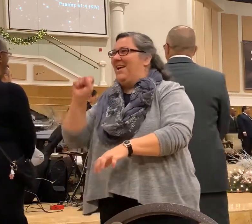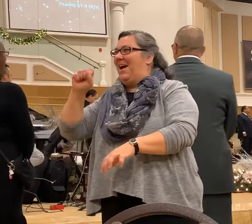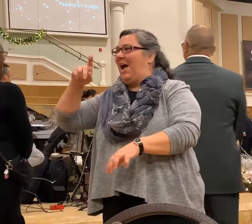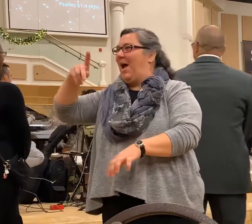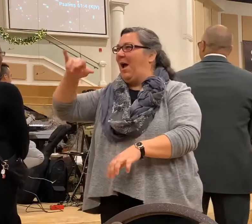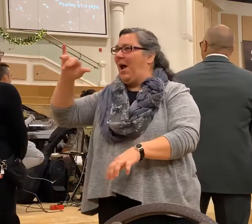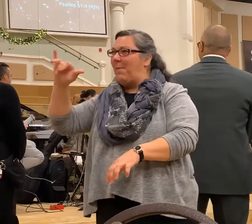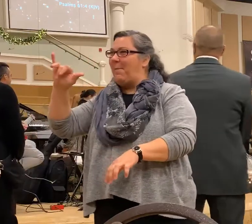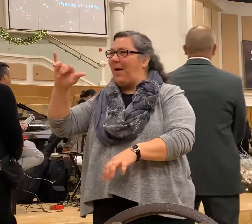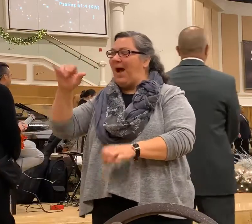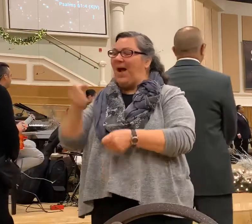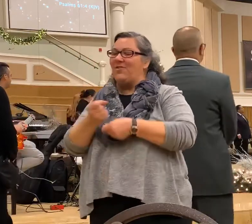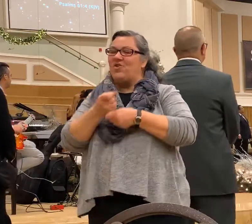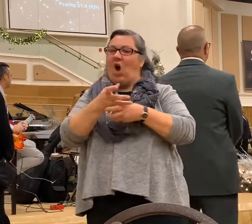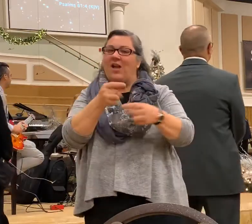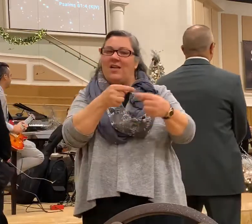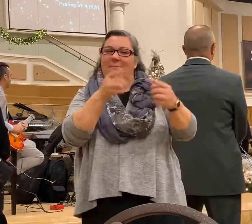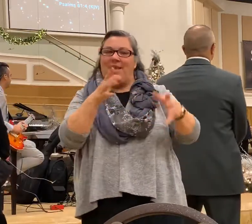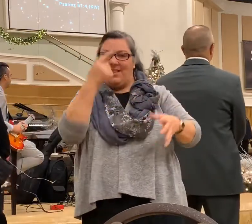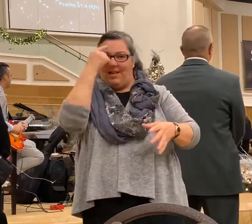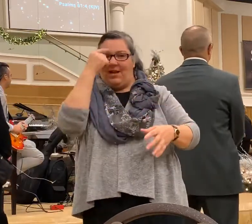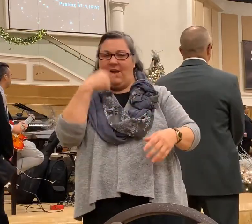makes the enemy think they're dead.